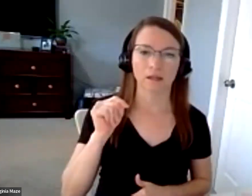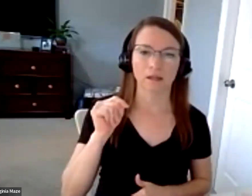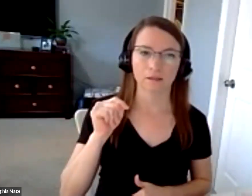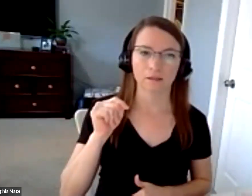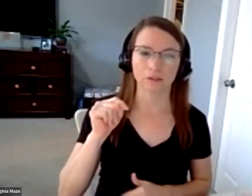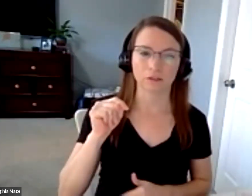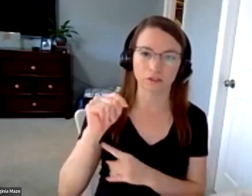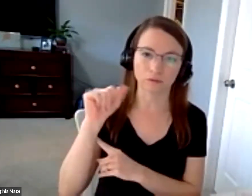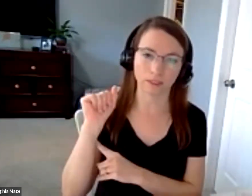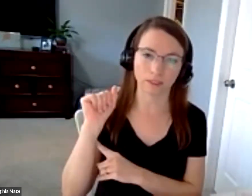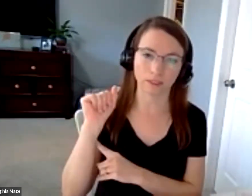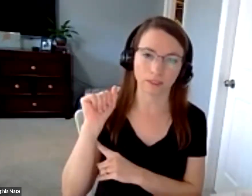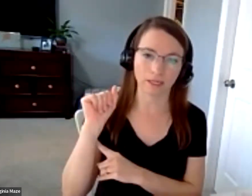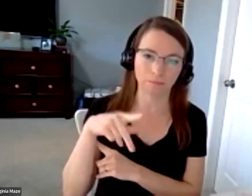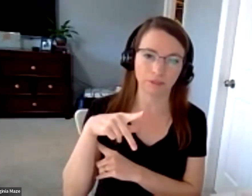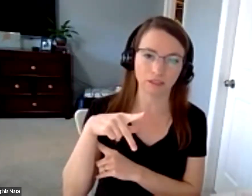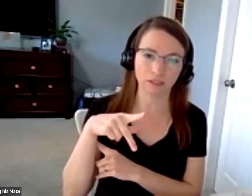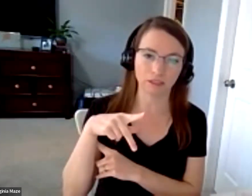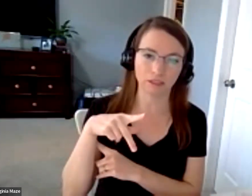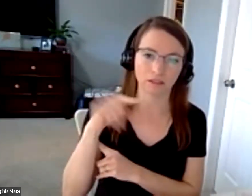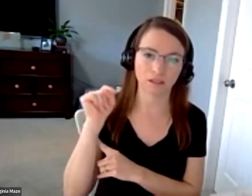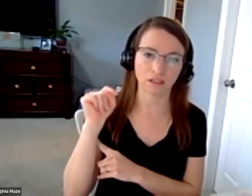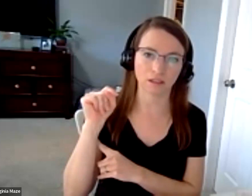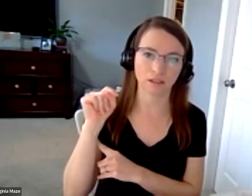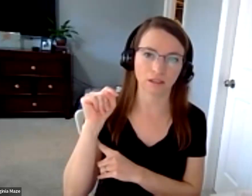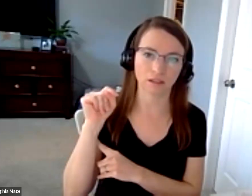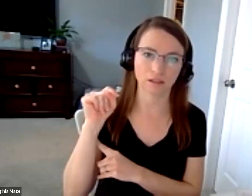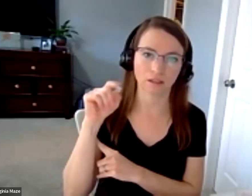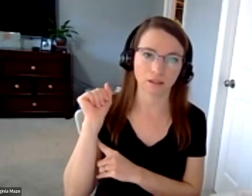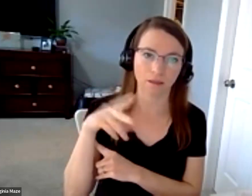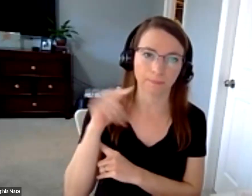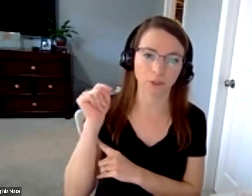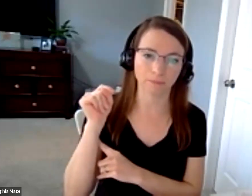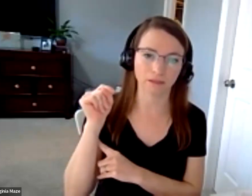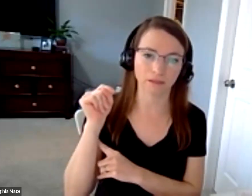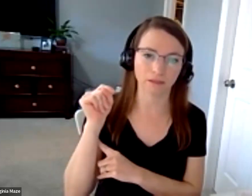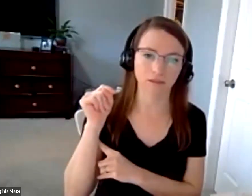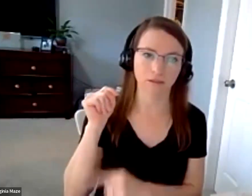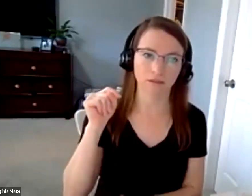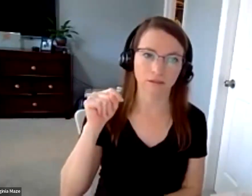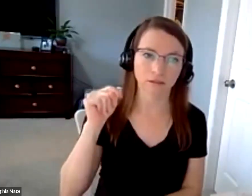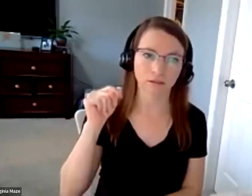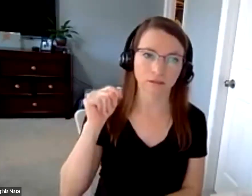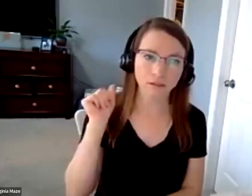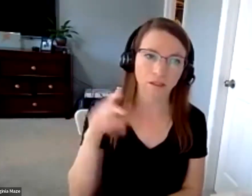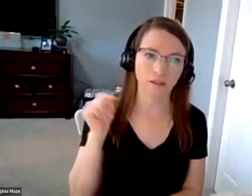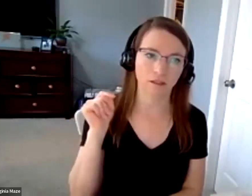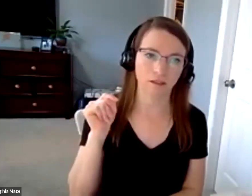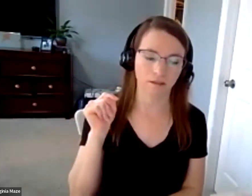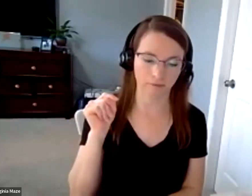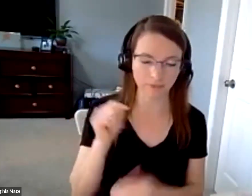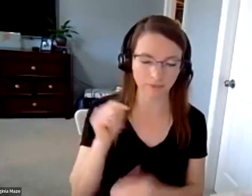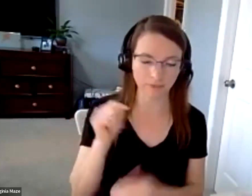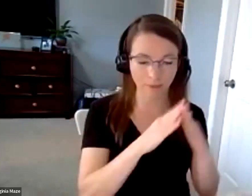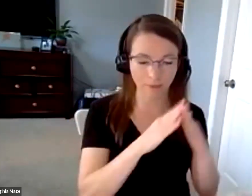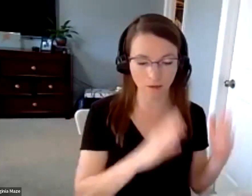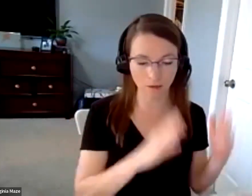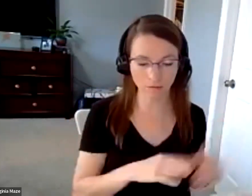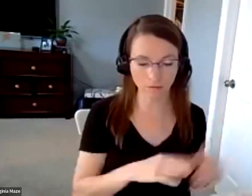sign. So you're just going A-P-T, apartment. Okay, so